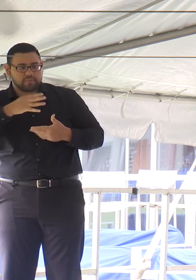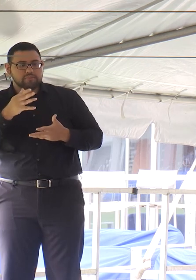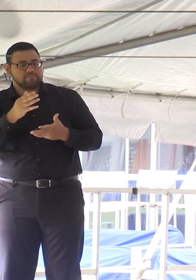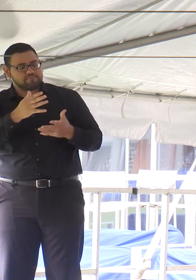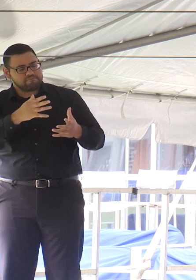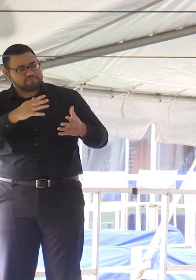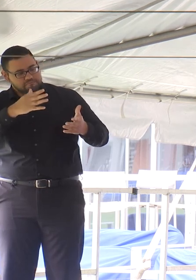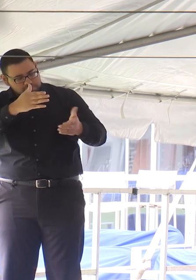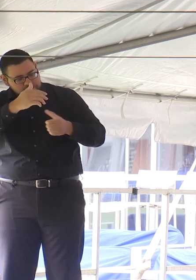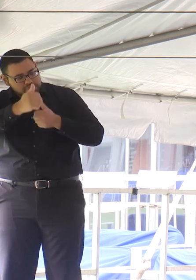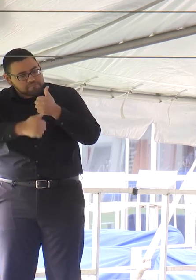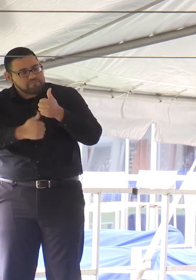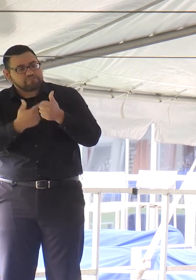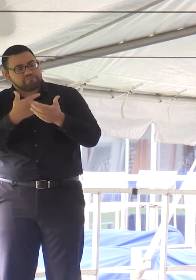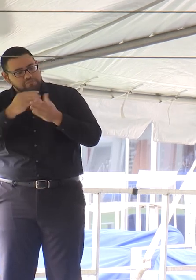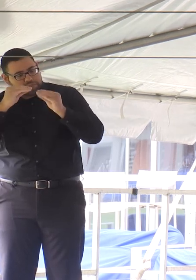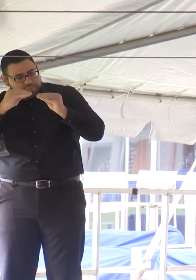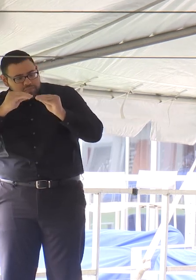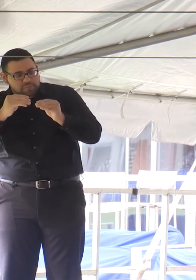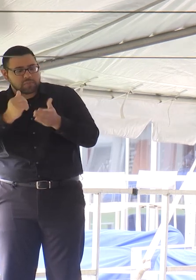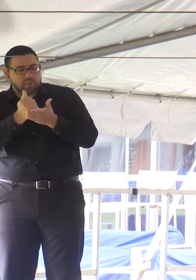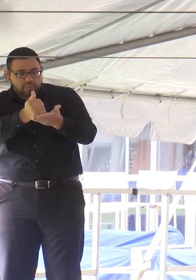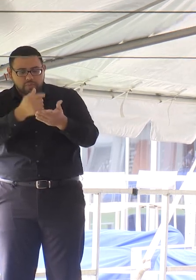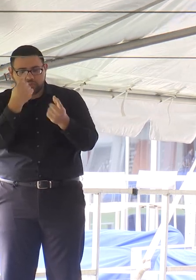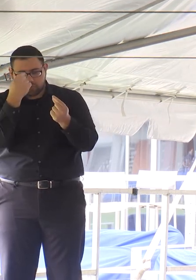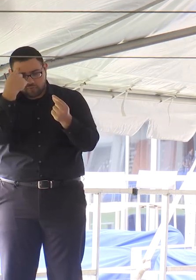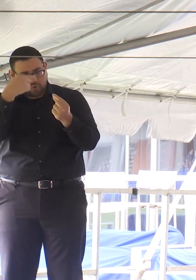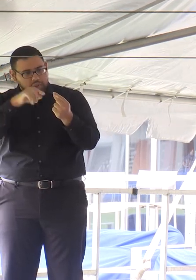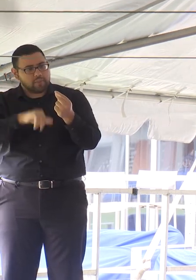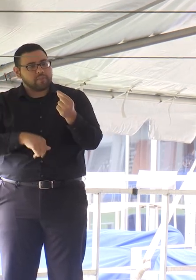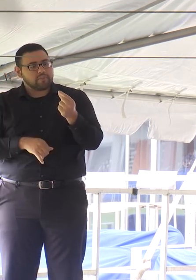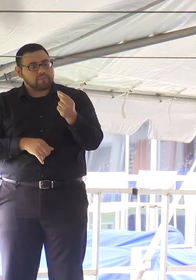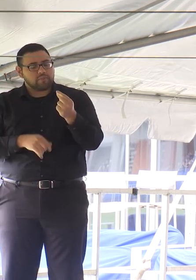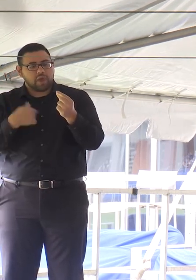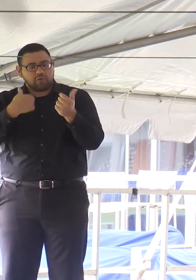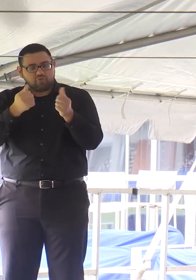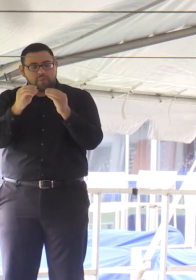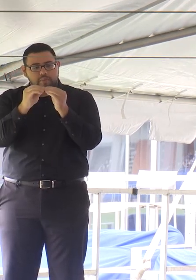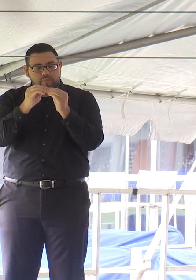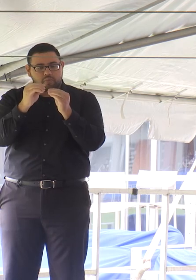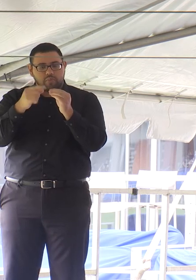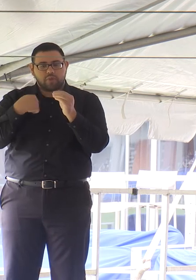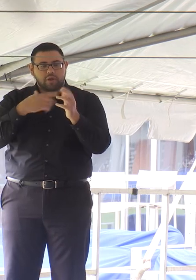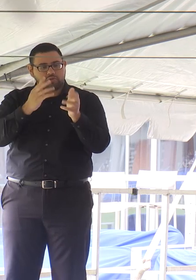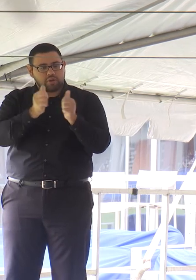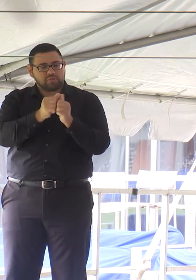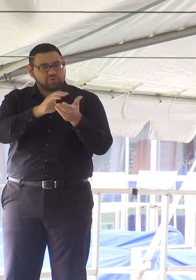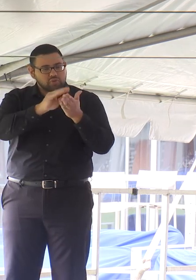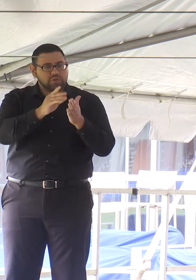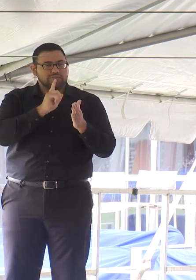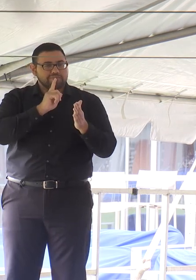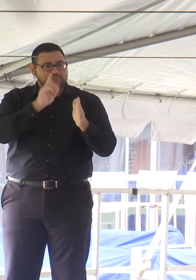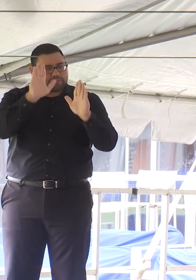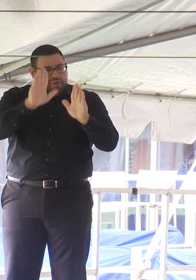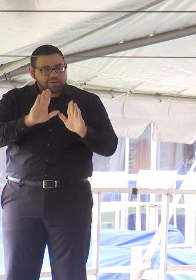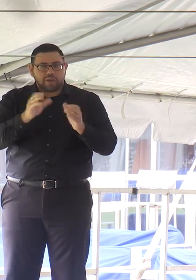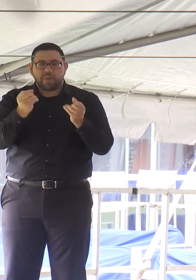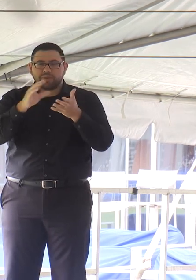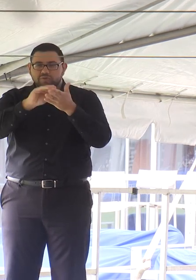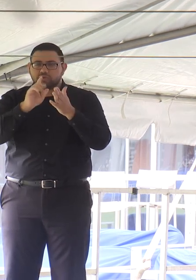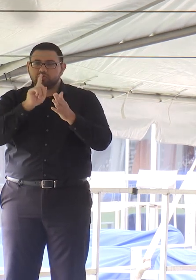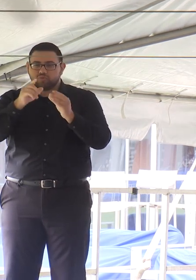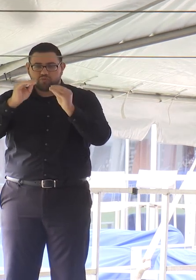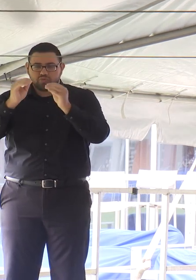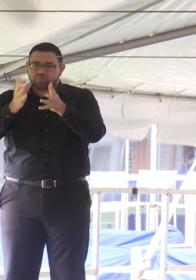their and groom them and try to do something for them. And that's what I try to do more and more when I talk to students. It's amazing how many students, you know,